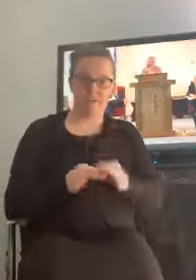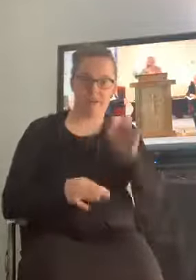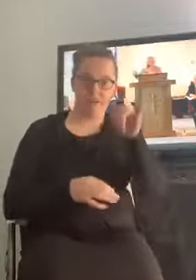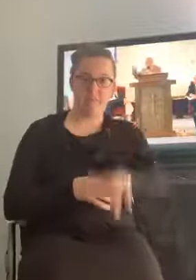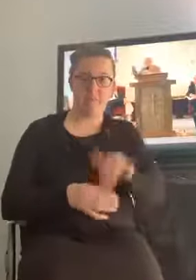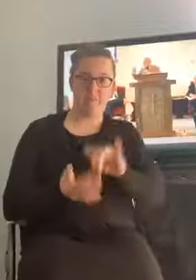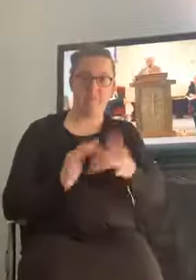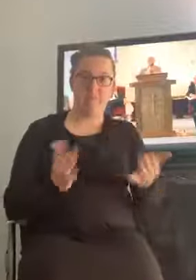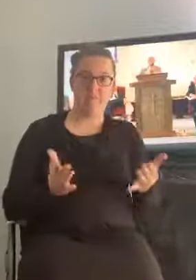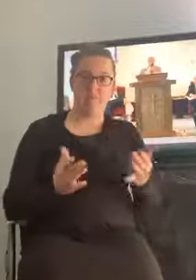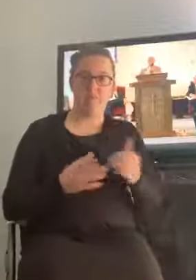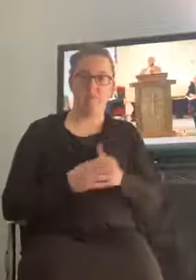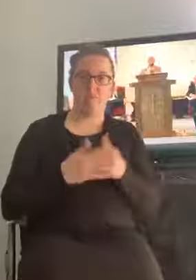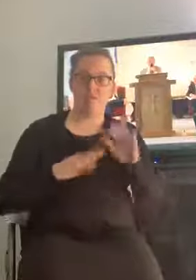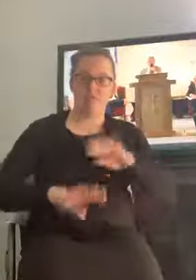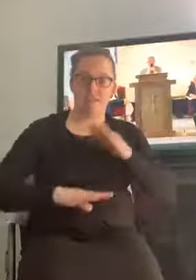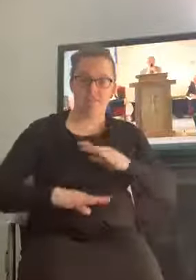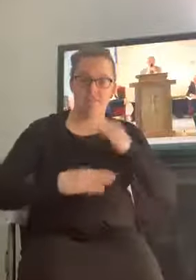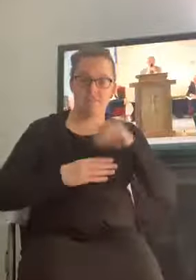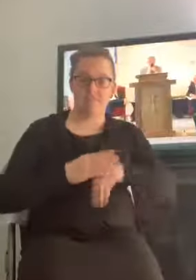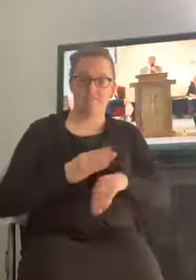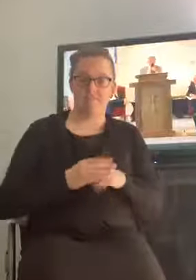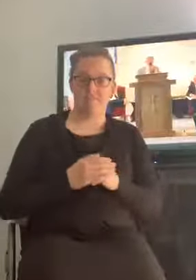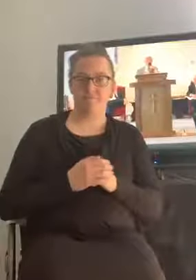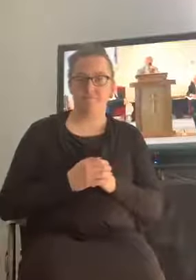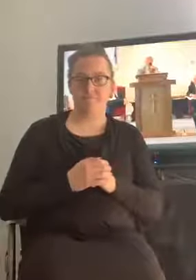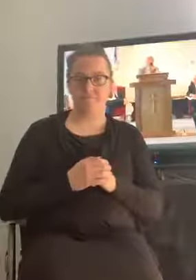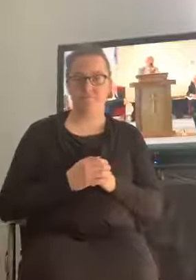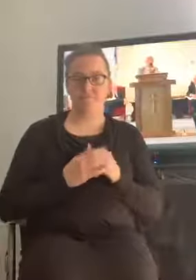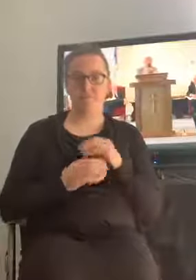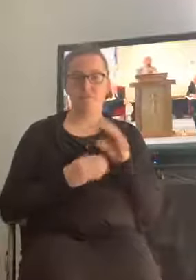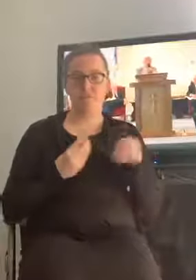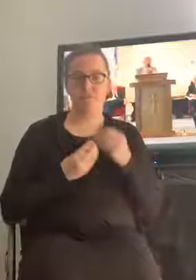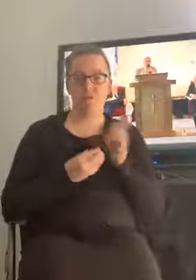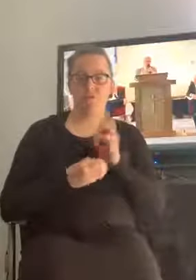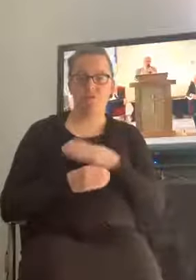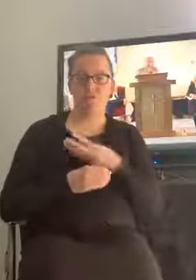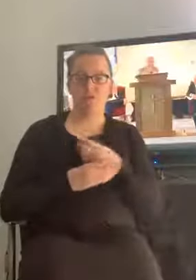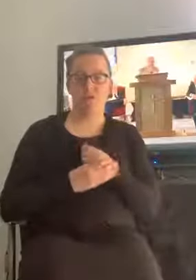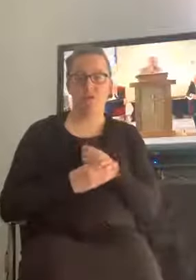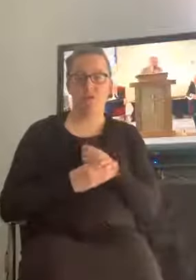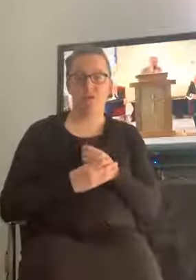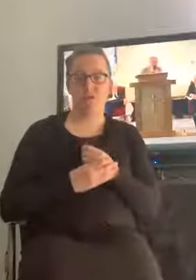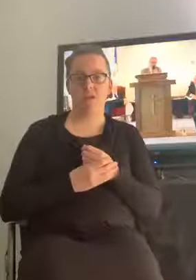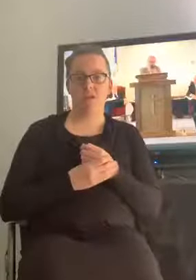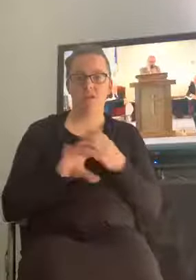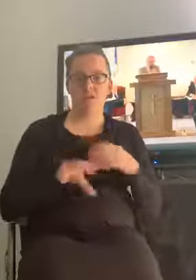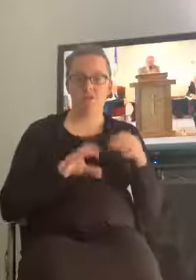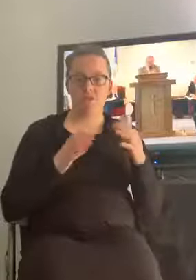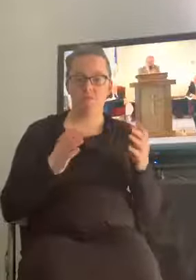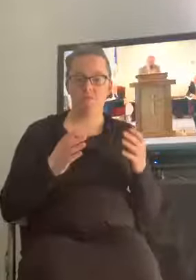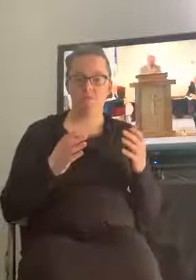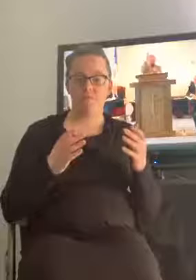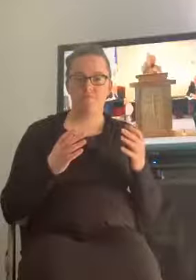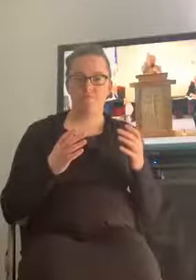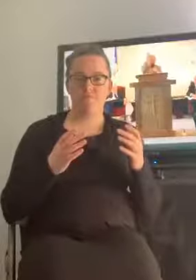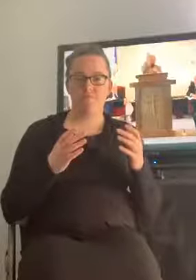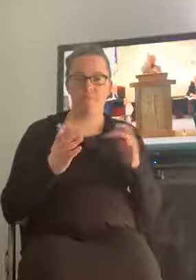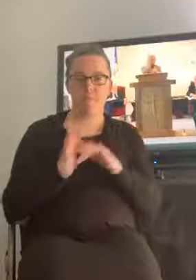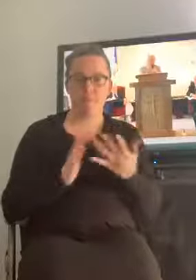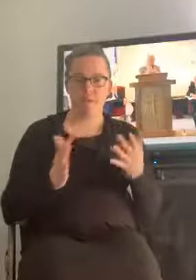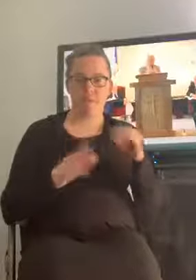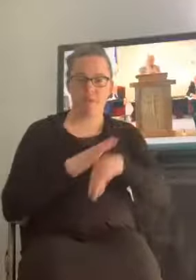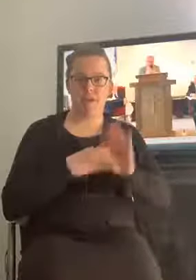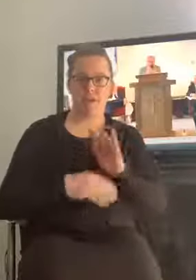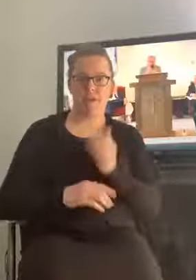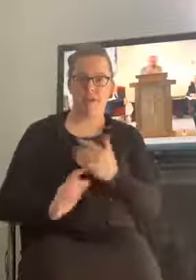fulfilled in him. When we act out the Word of God in our life,